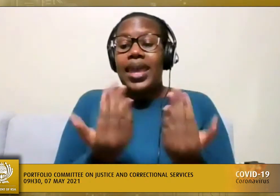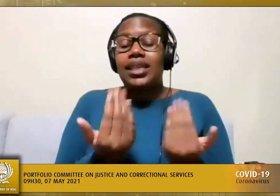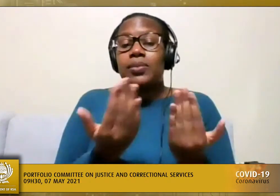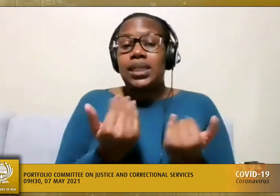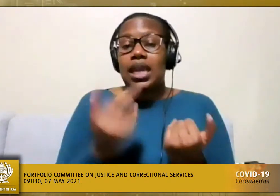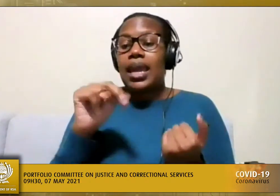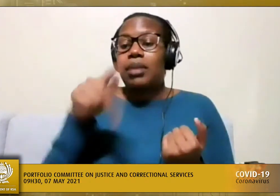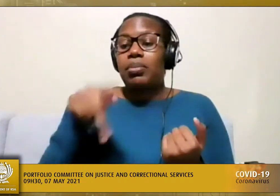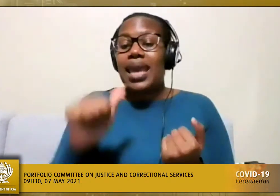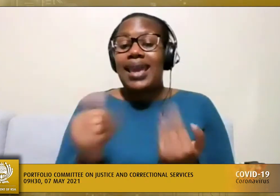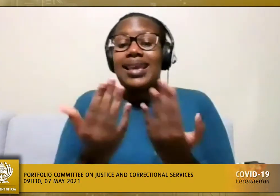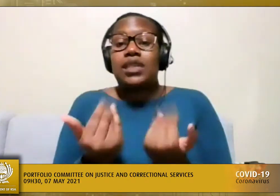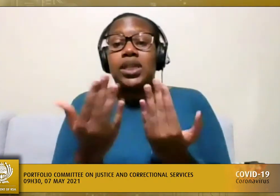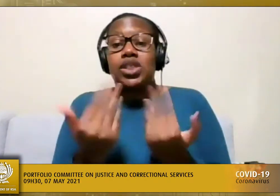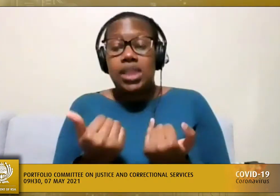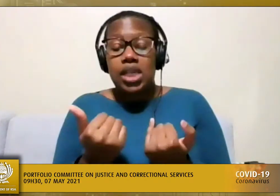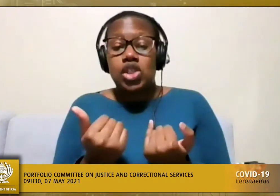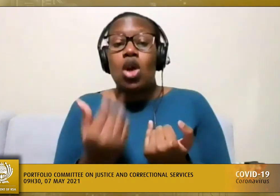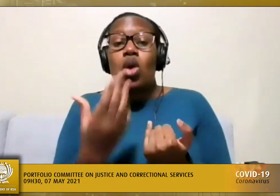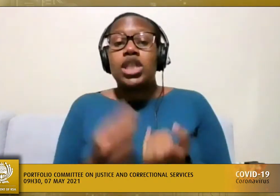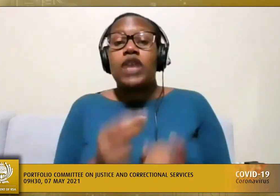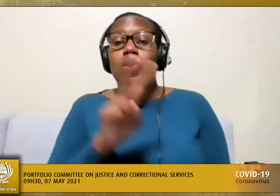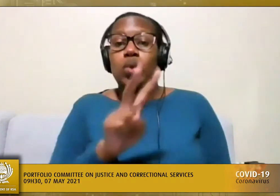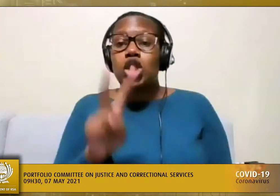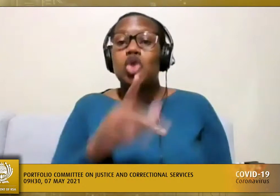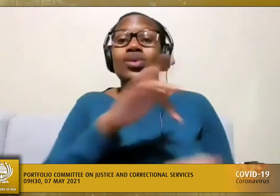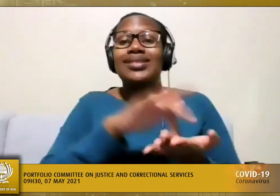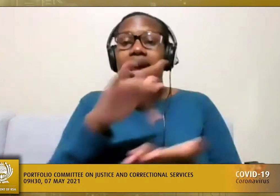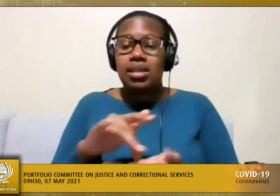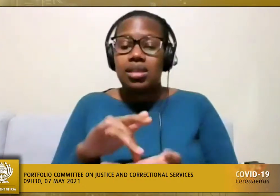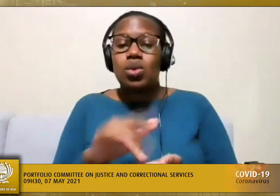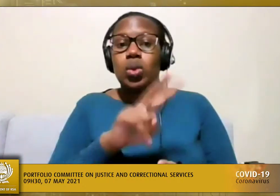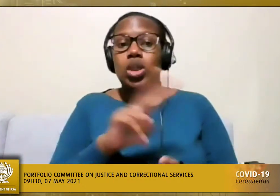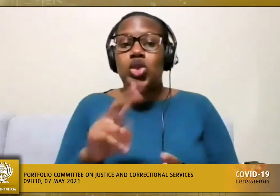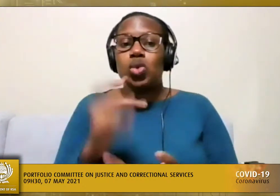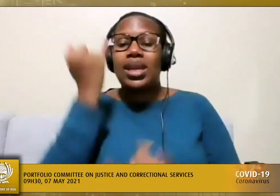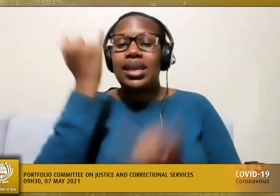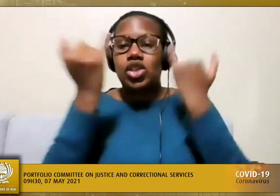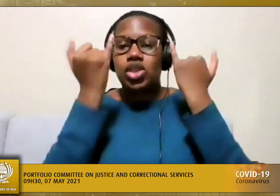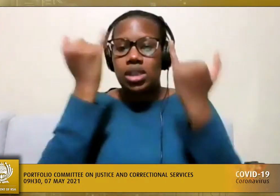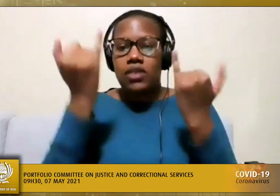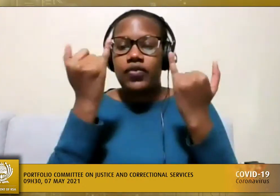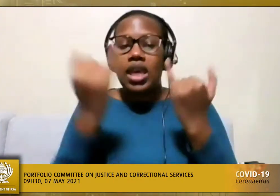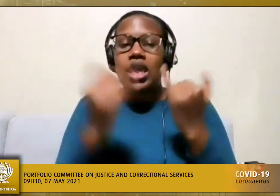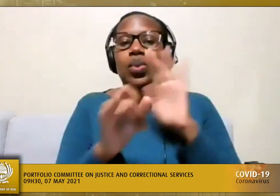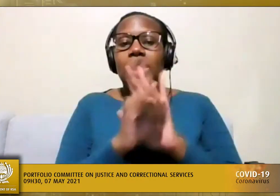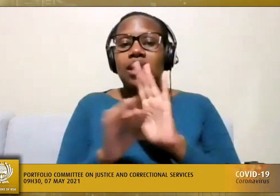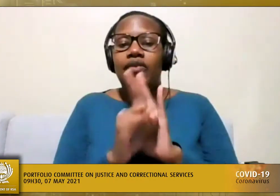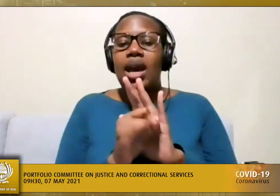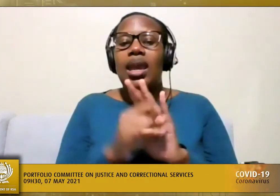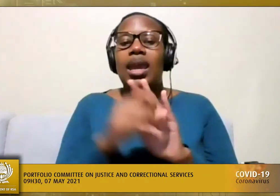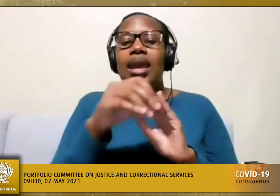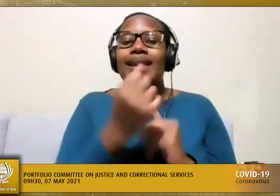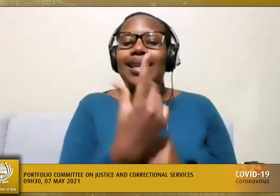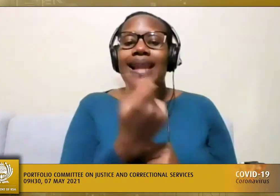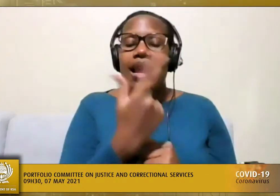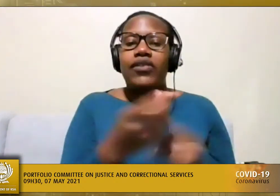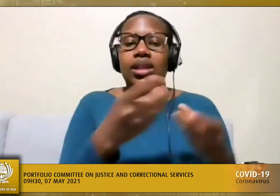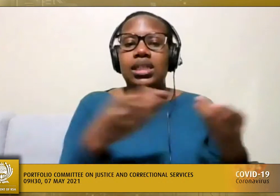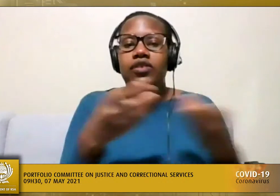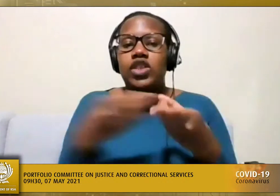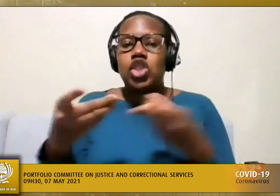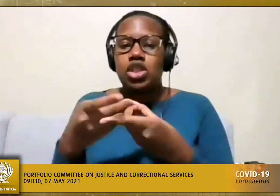the NPA was to have 22 sites or initiatives identified in the 11 divisions of